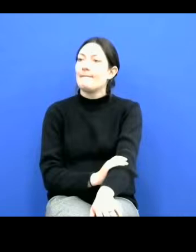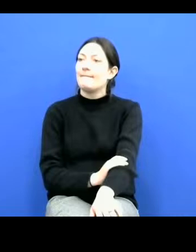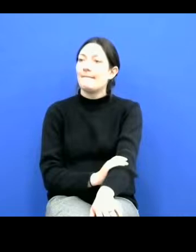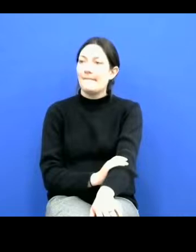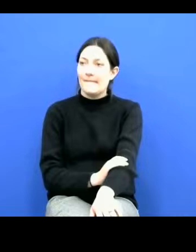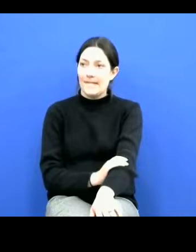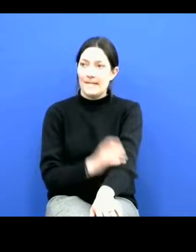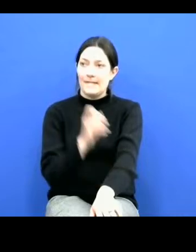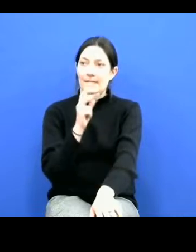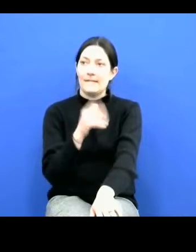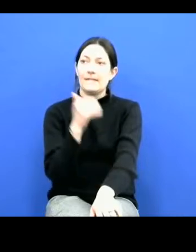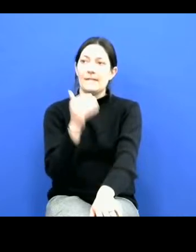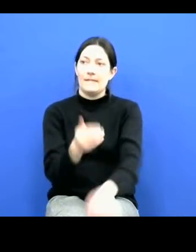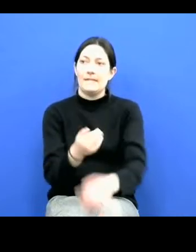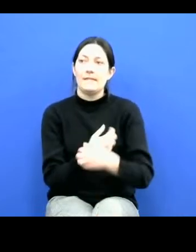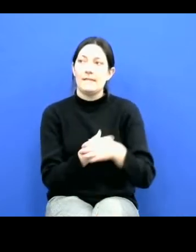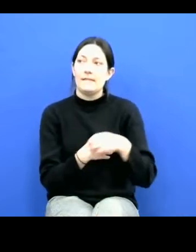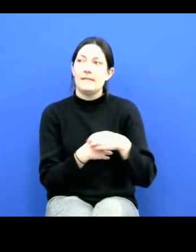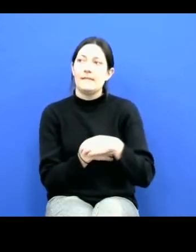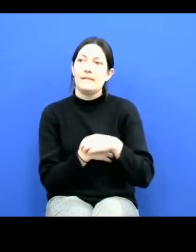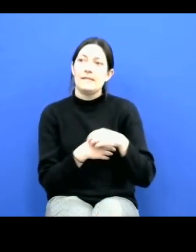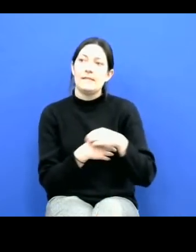Okay.